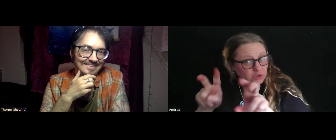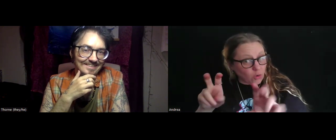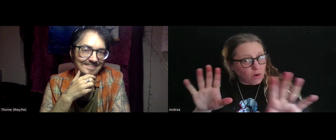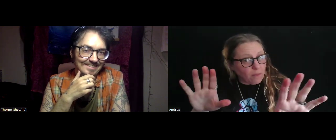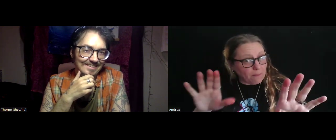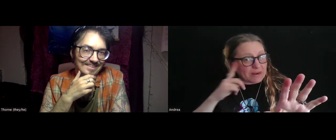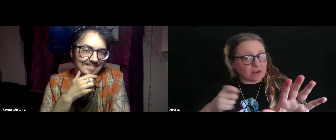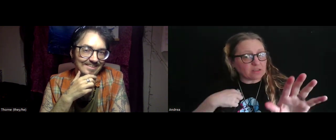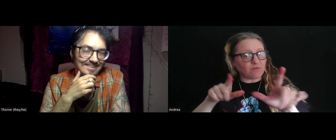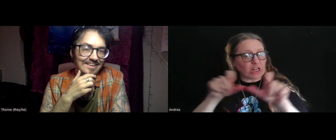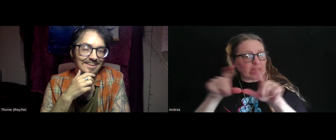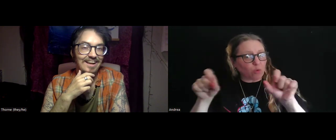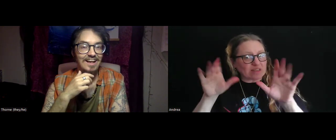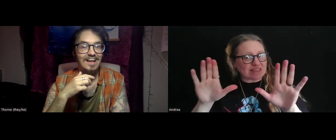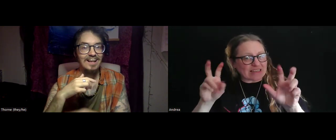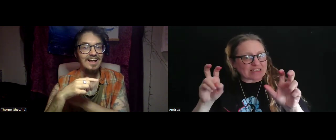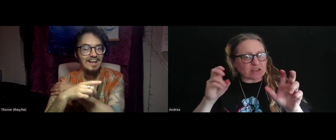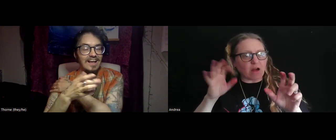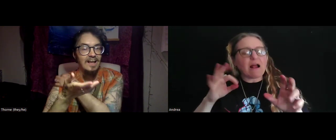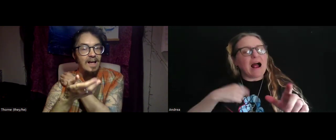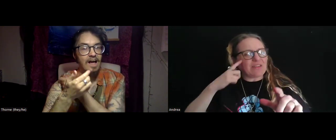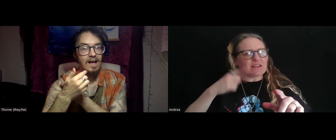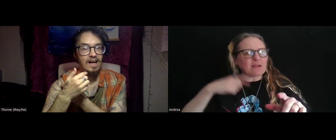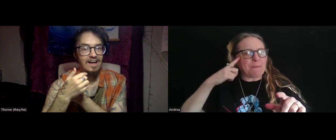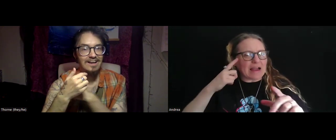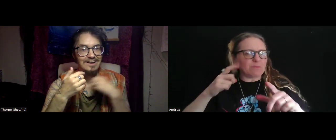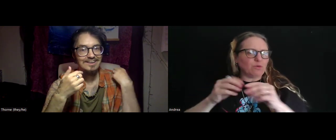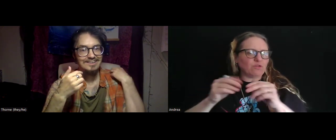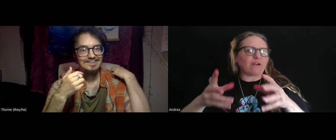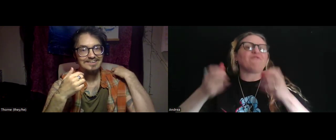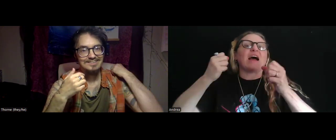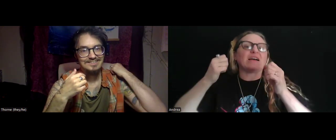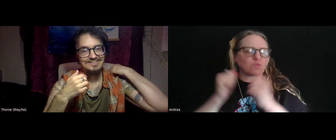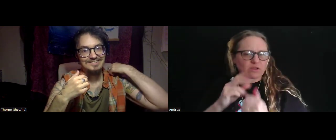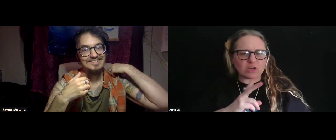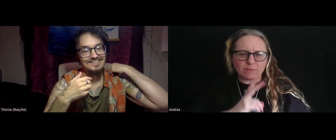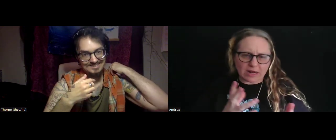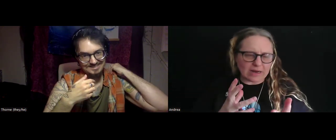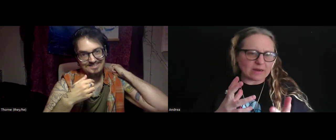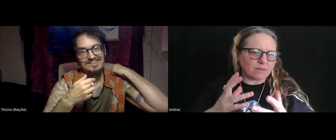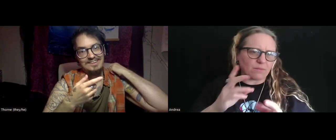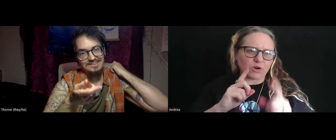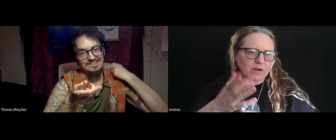also because of the linguistics. I think that the mind moves very fast with Gemini Mercury.